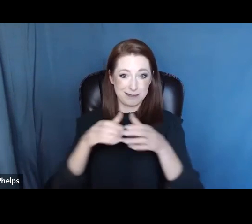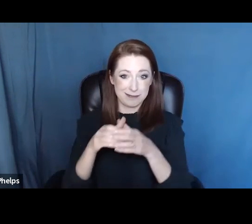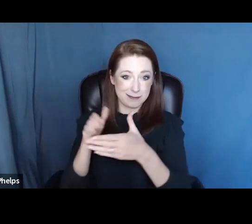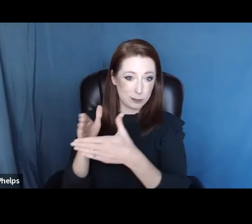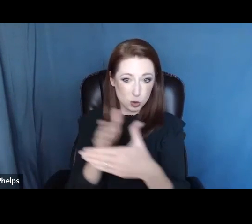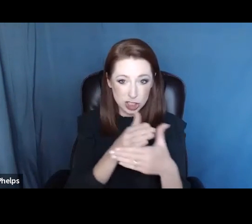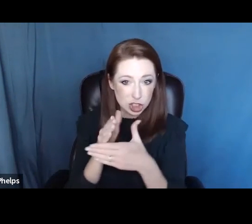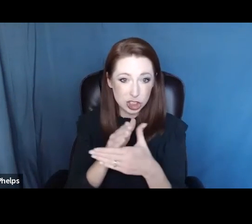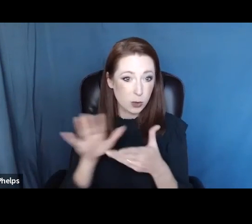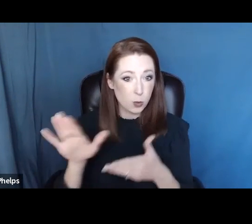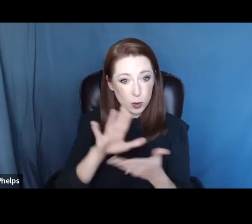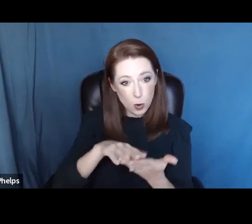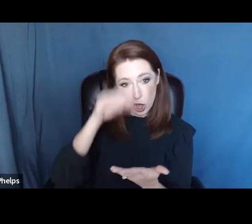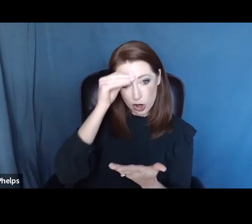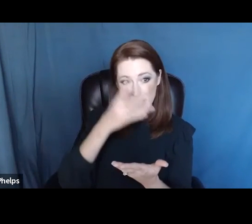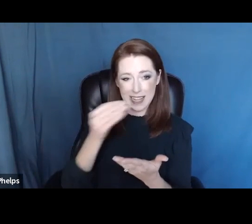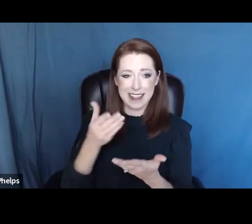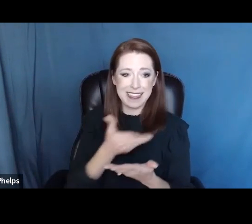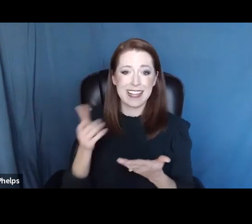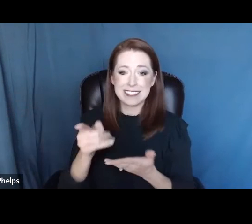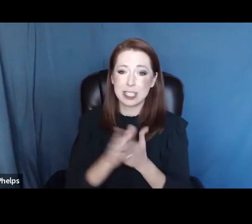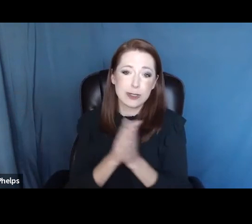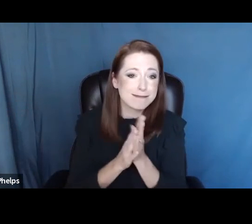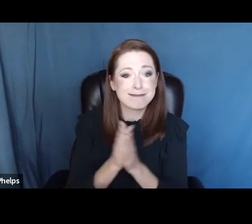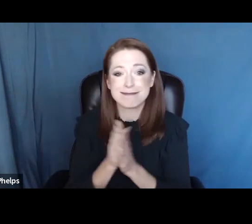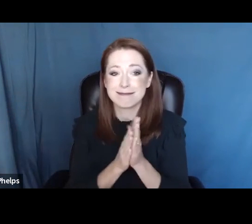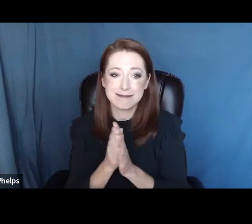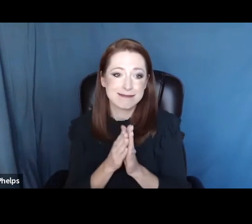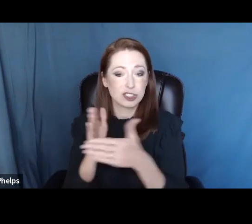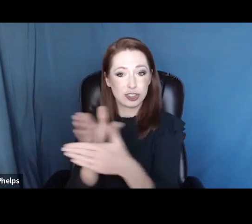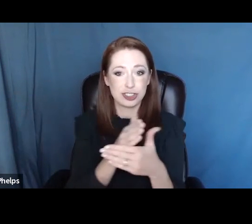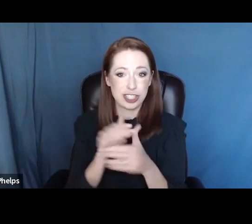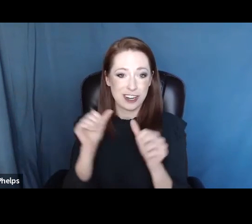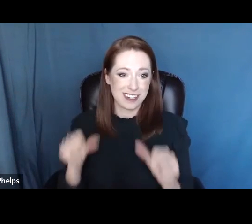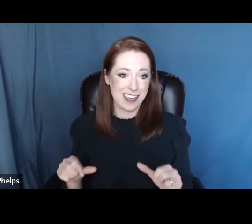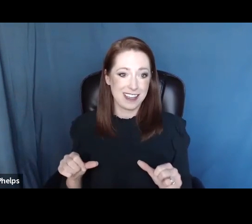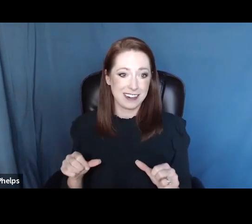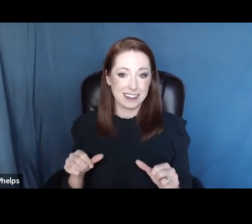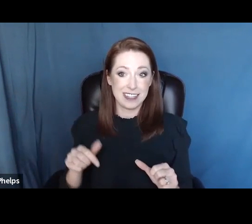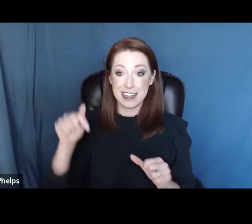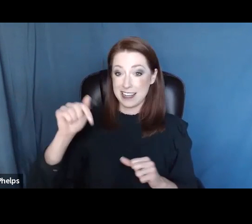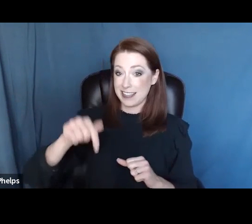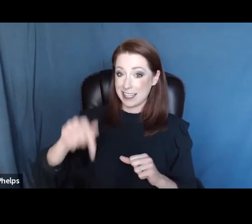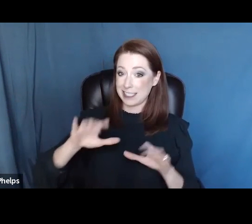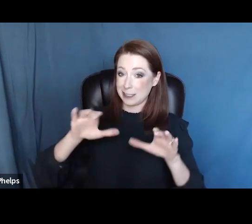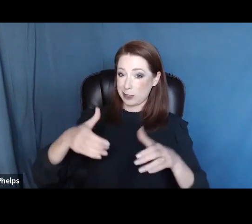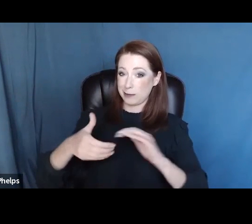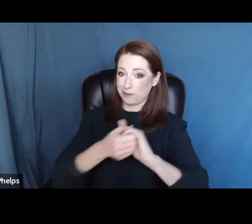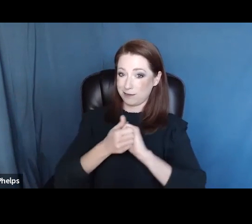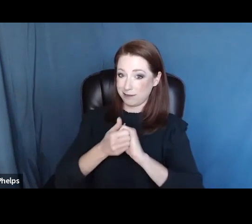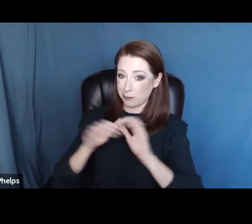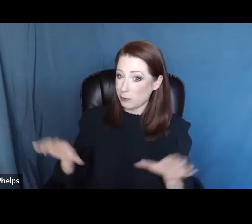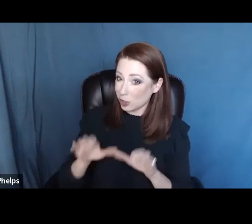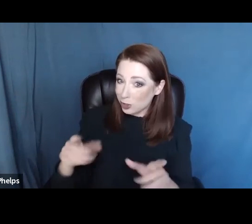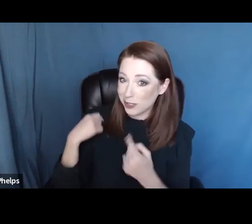also focus on the things that we're passionate about as well. That's what we've been doing. And what you're seeing here is